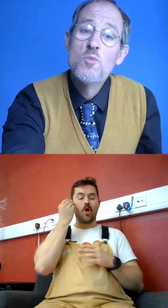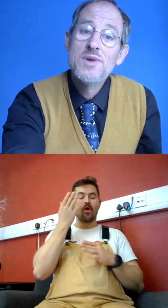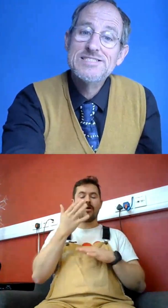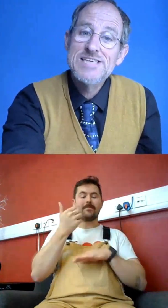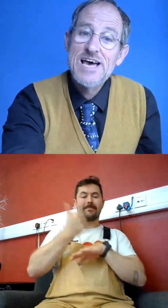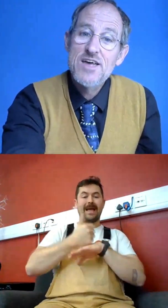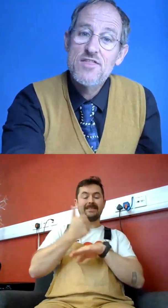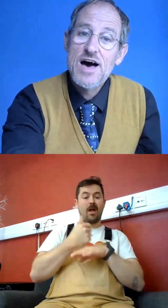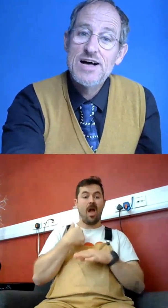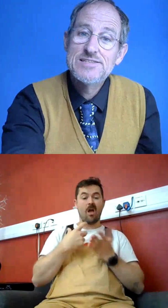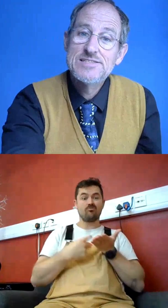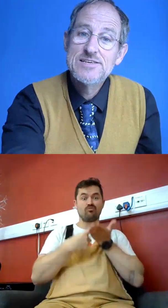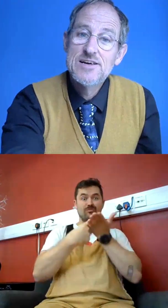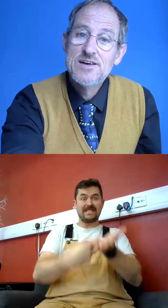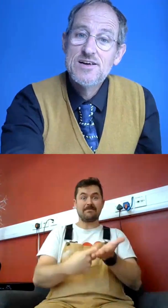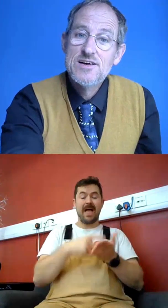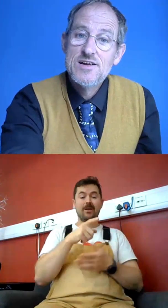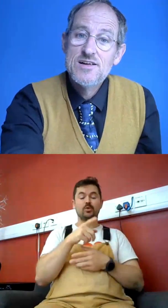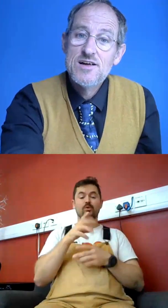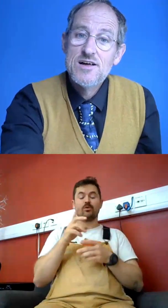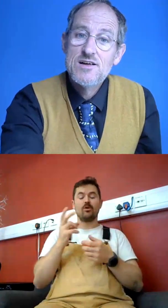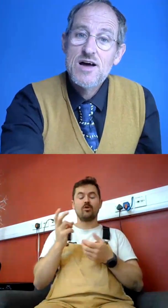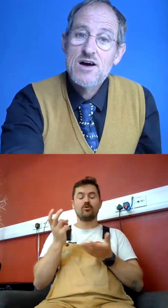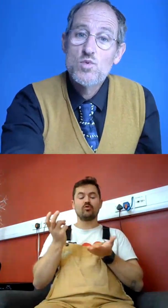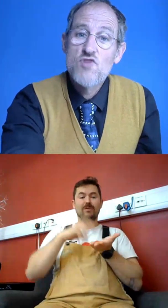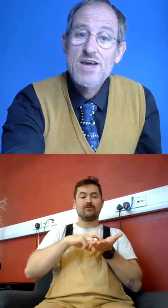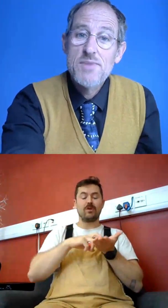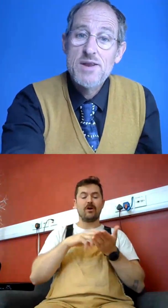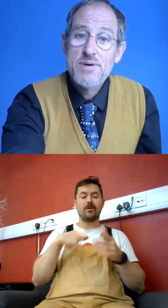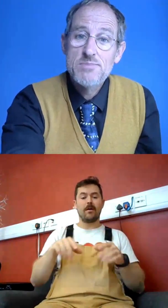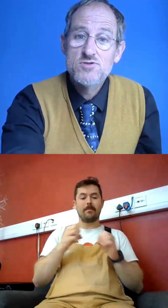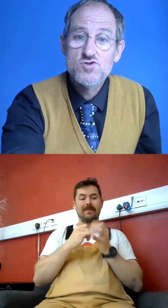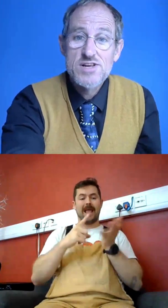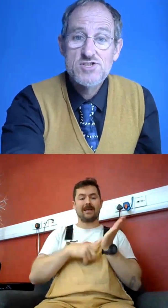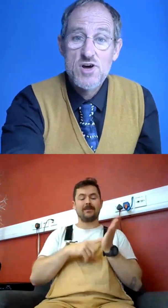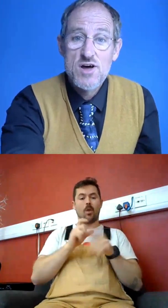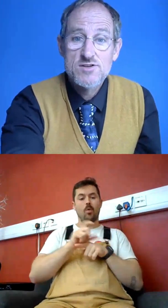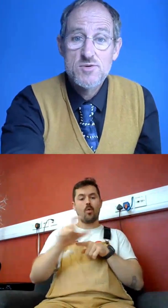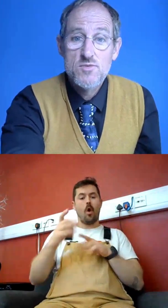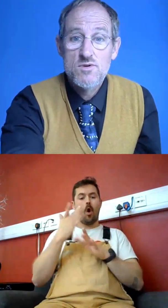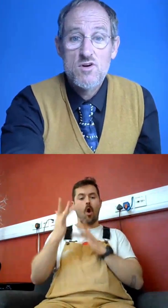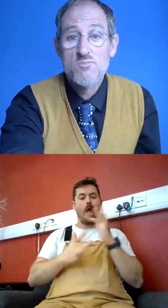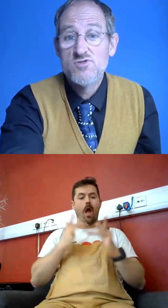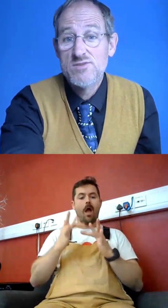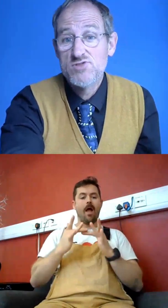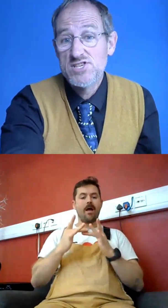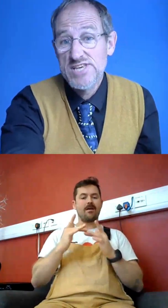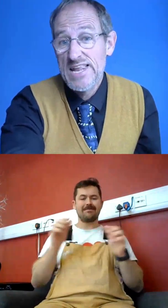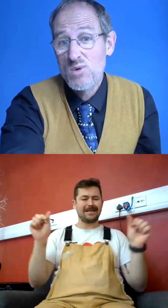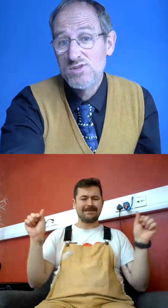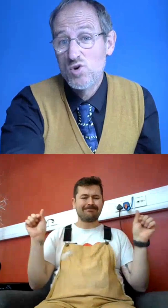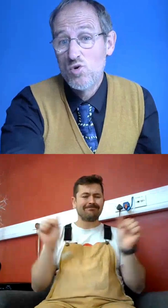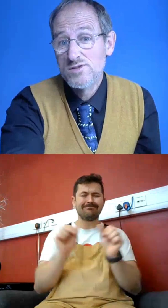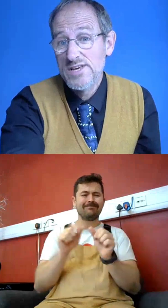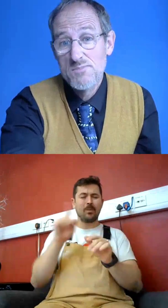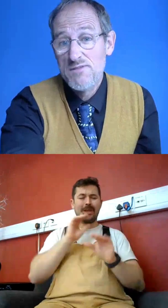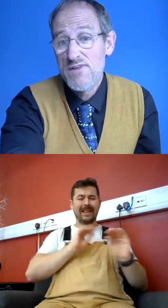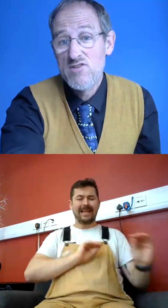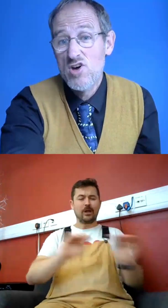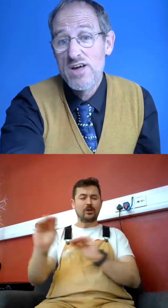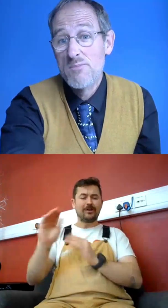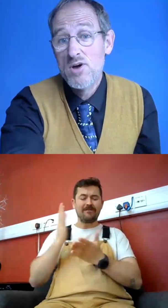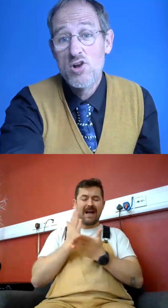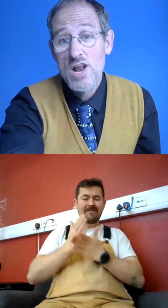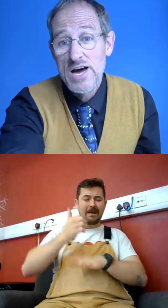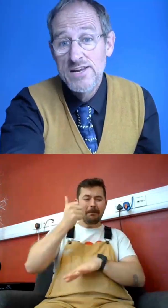I would normally say that I would recommend people to register on a British Sign Language course. It can